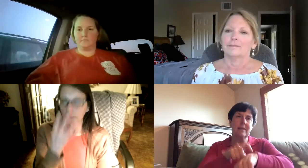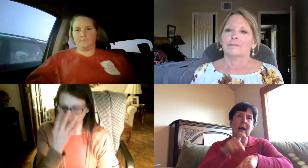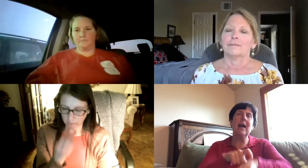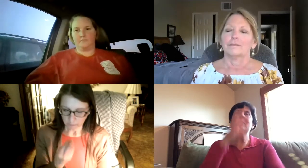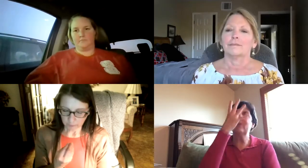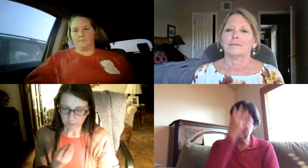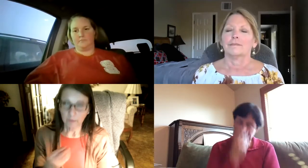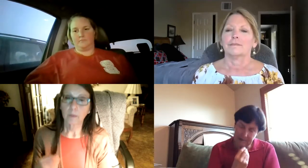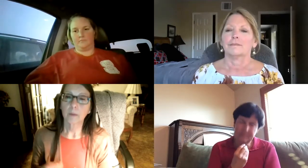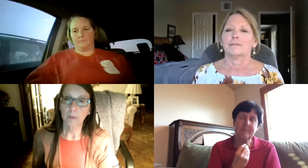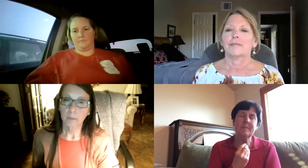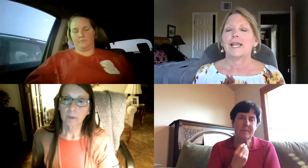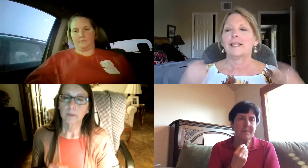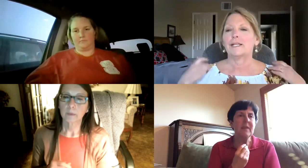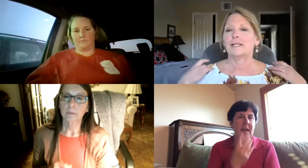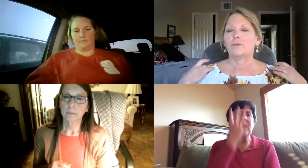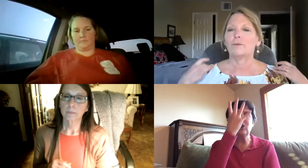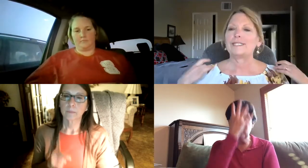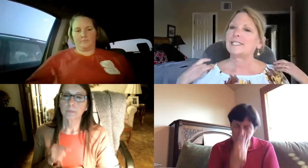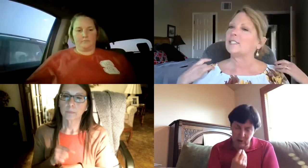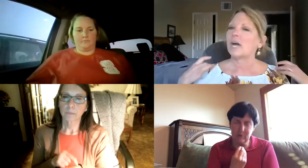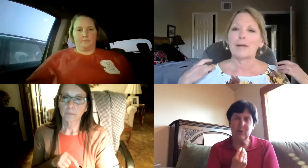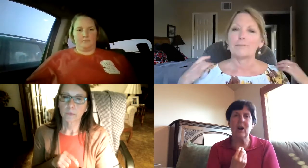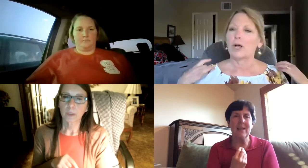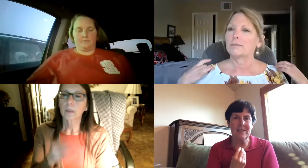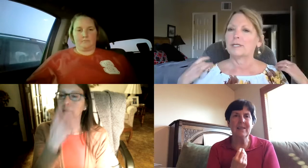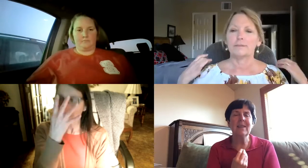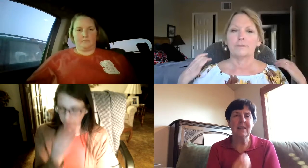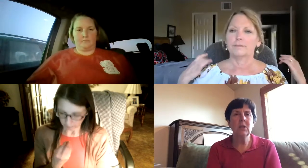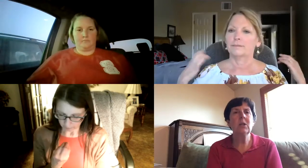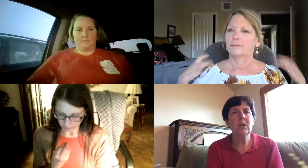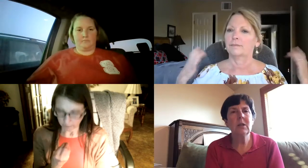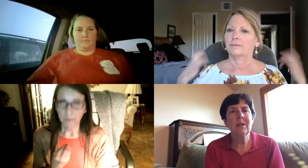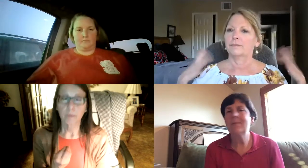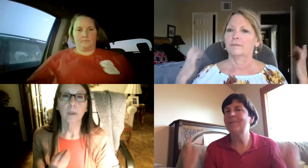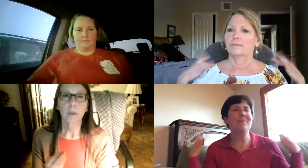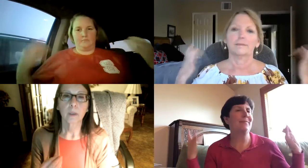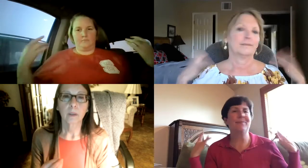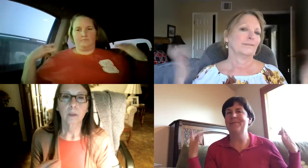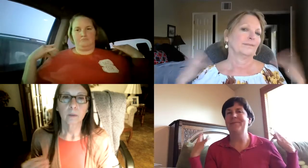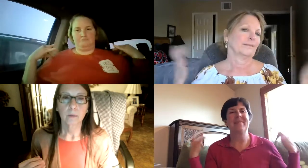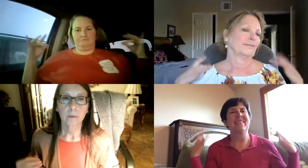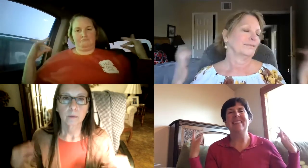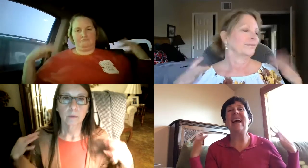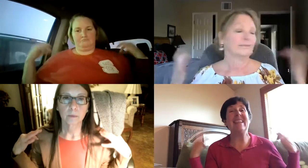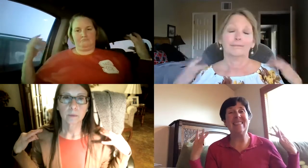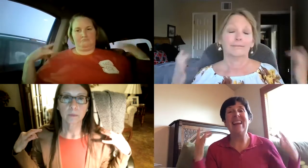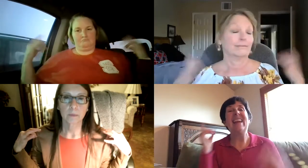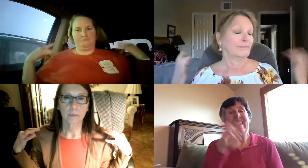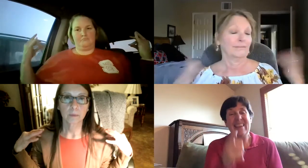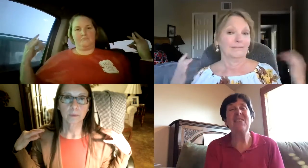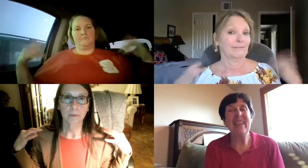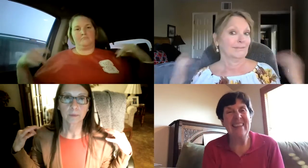It's time for sleep. And then you will. It's not my problem. Mm-mm. Yes.